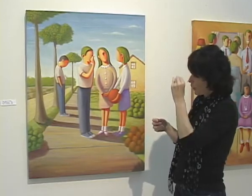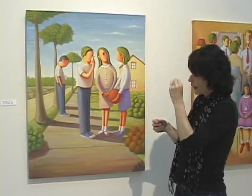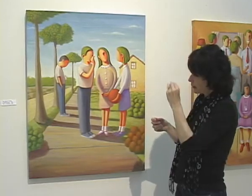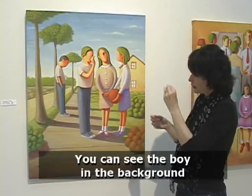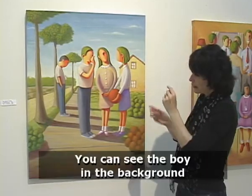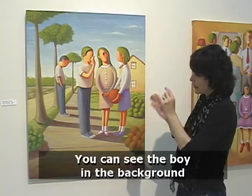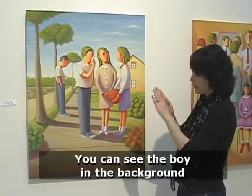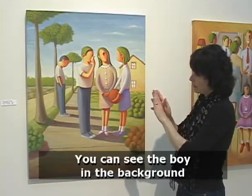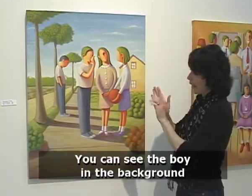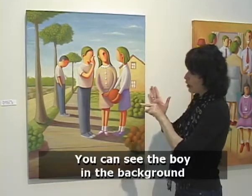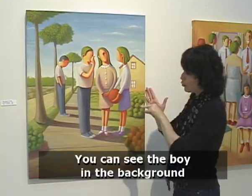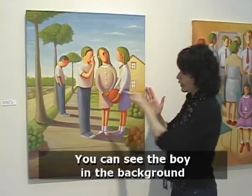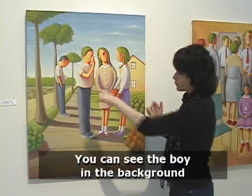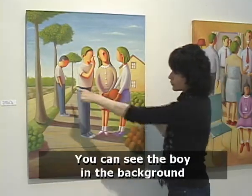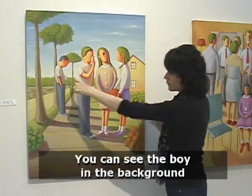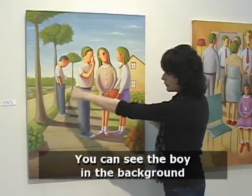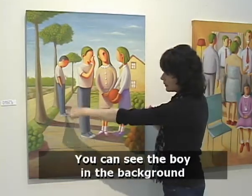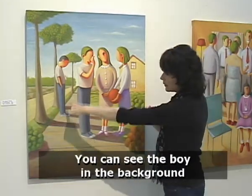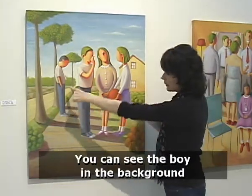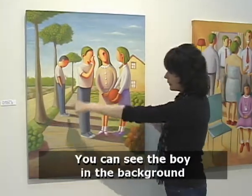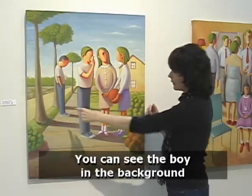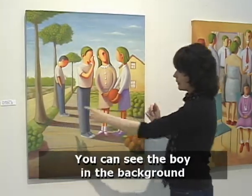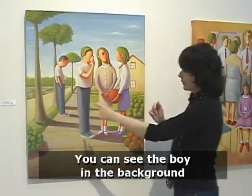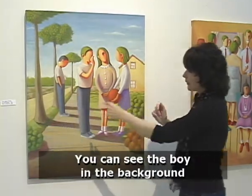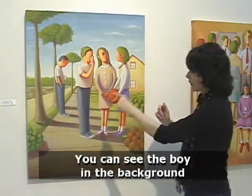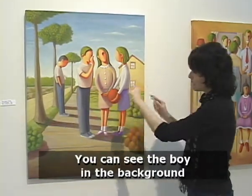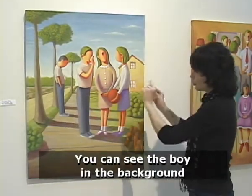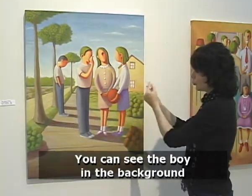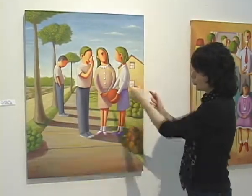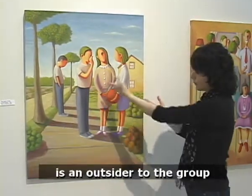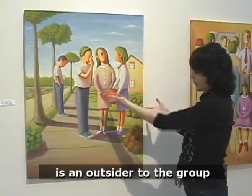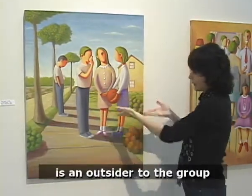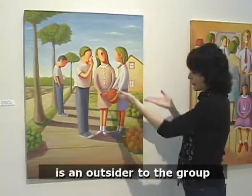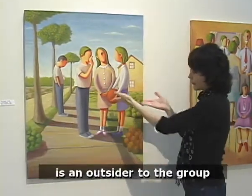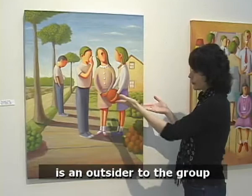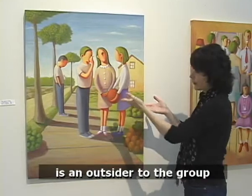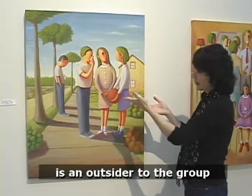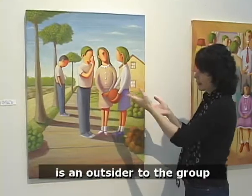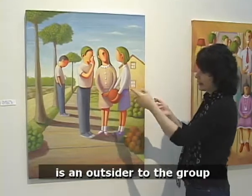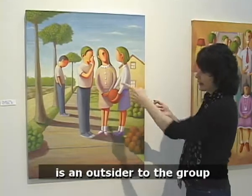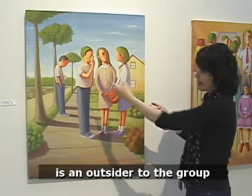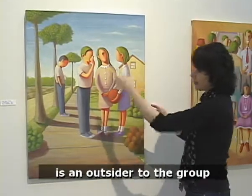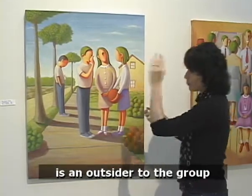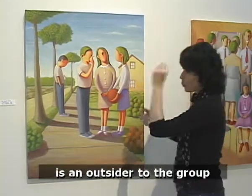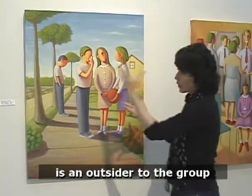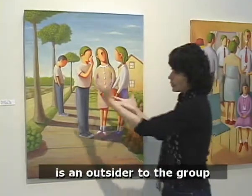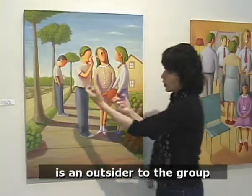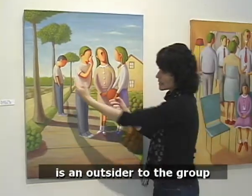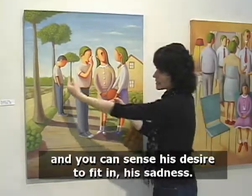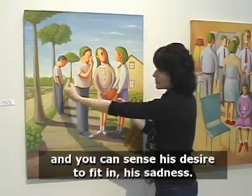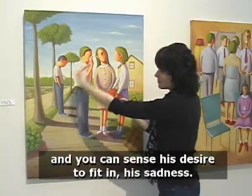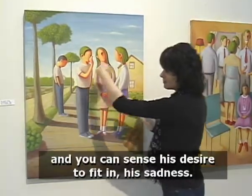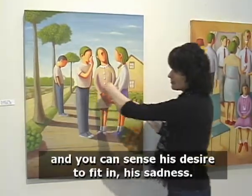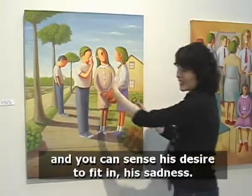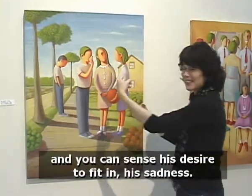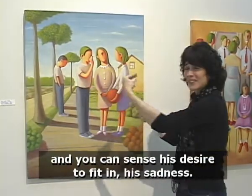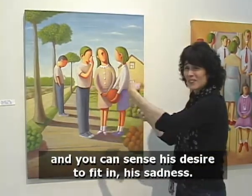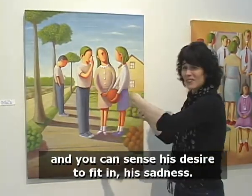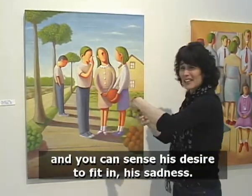You can see the boy in the background is an outsider to the group, and you can sense his desire to